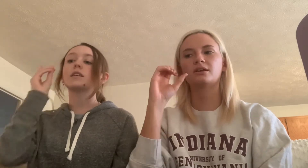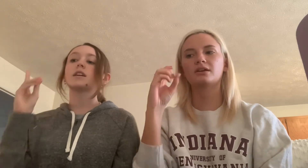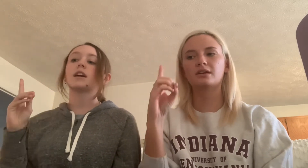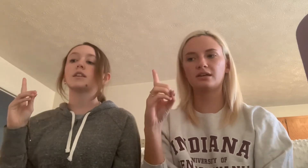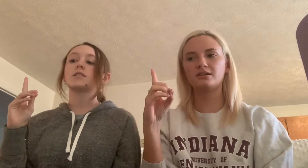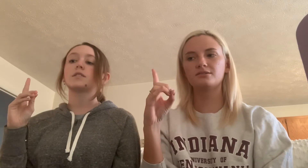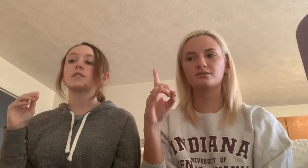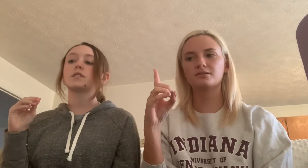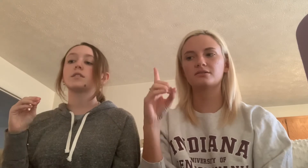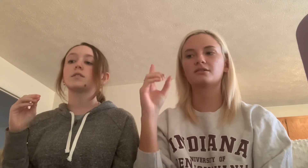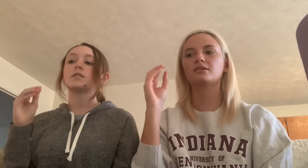kissed,